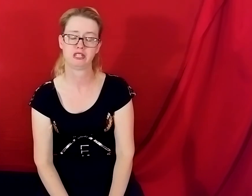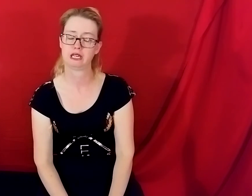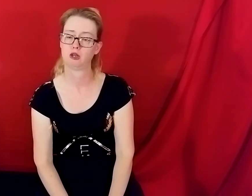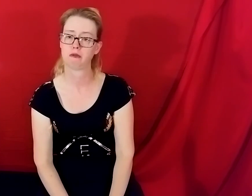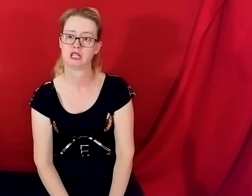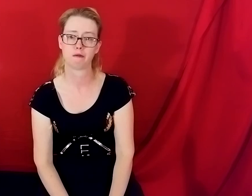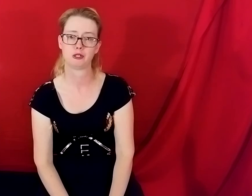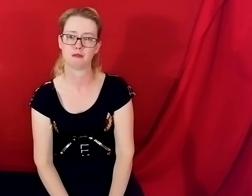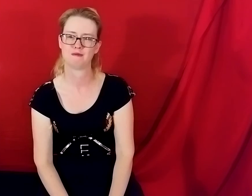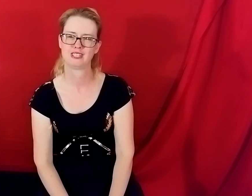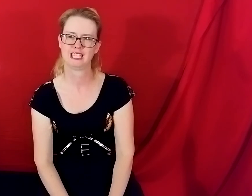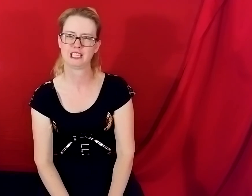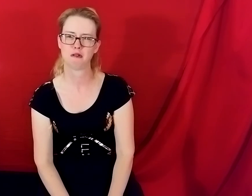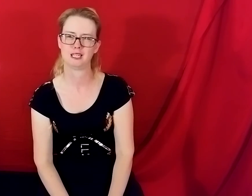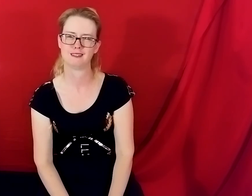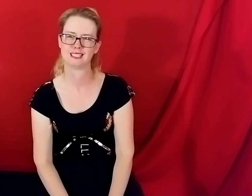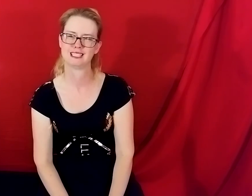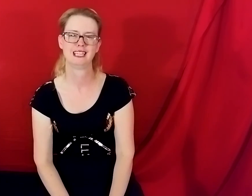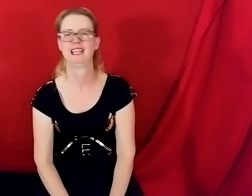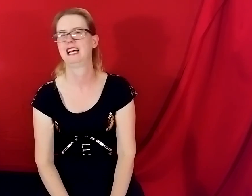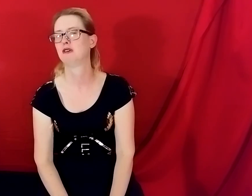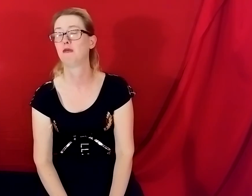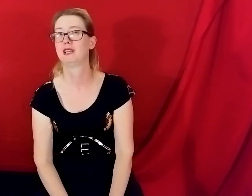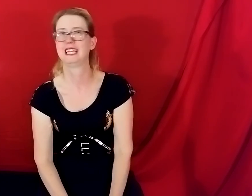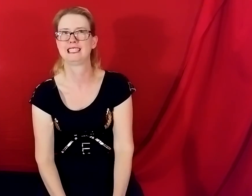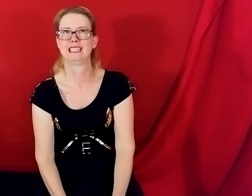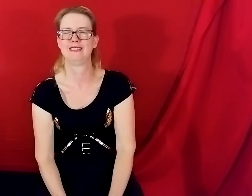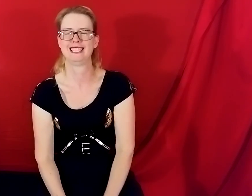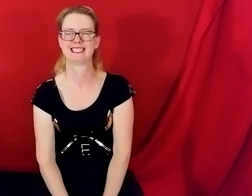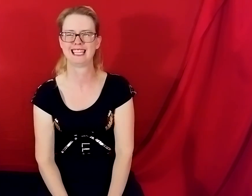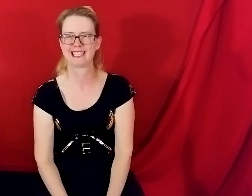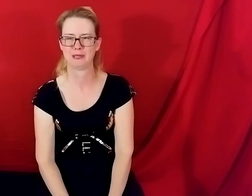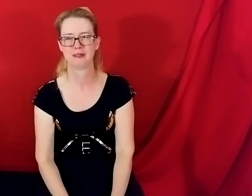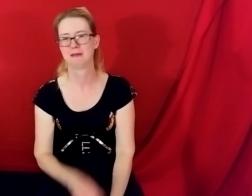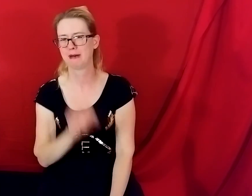hope it helps you thank you all and have a blessed evening thank you bye-bye